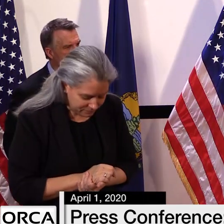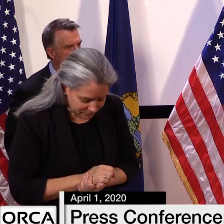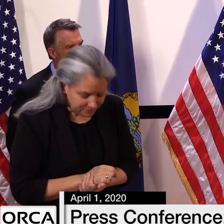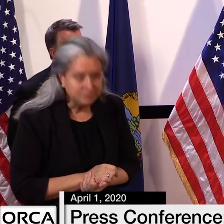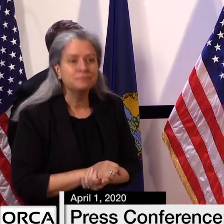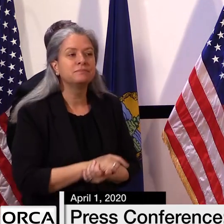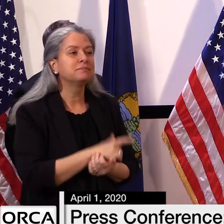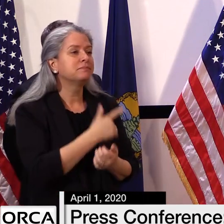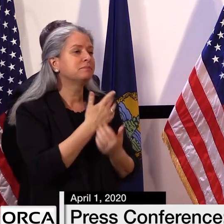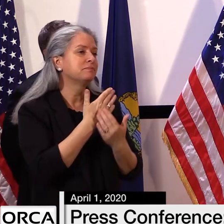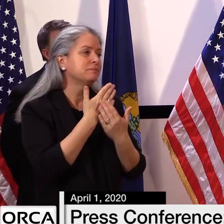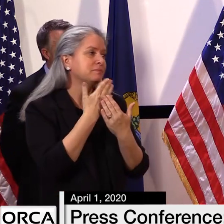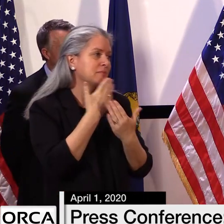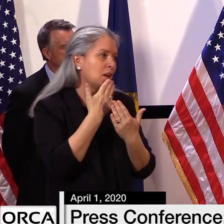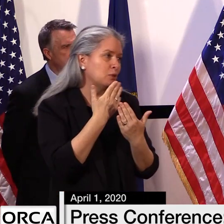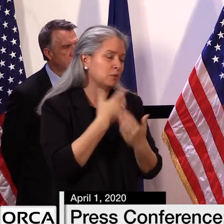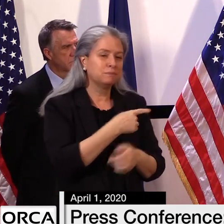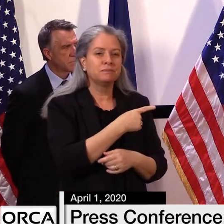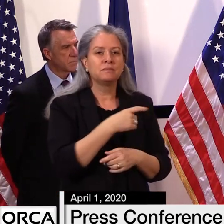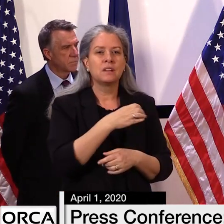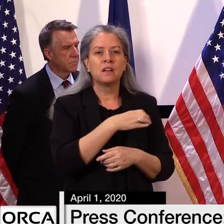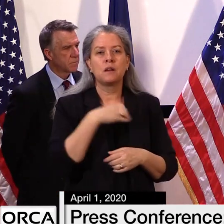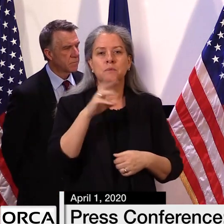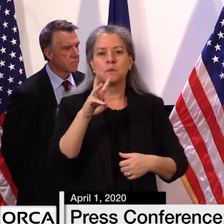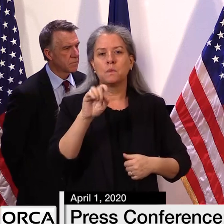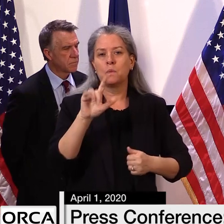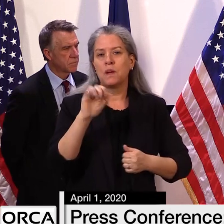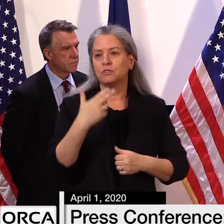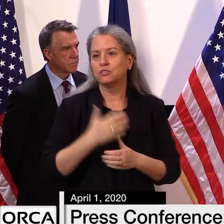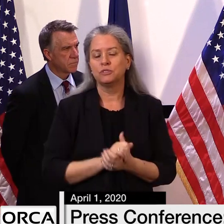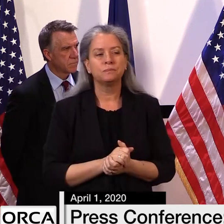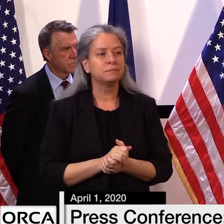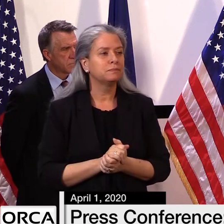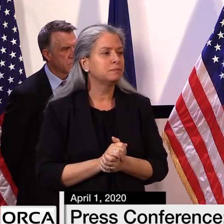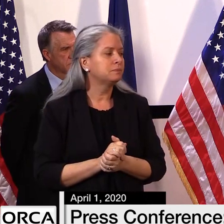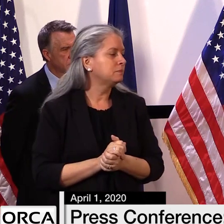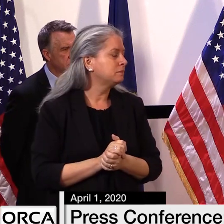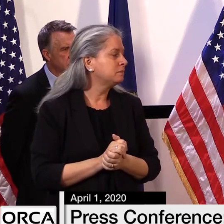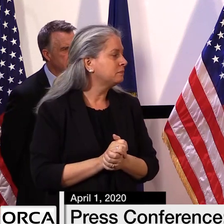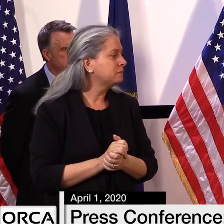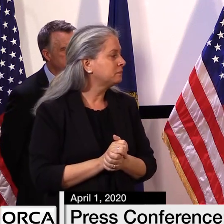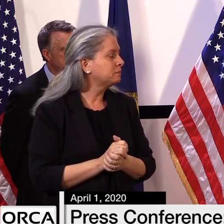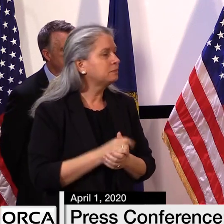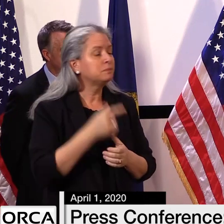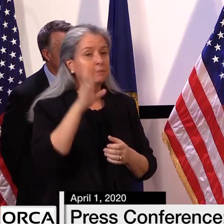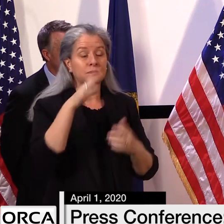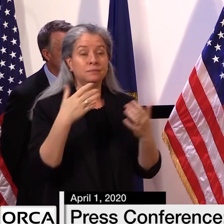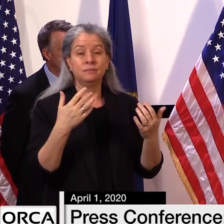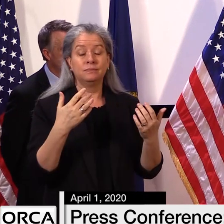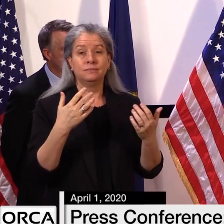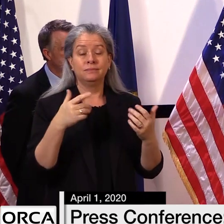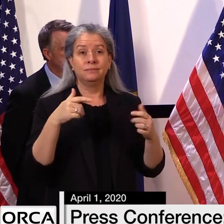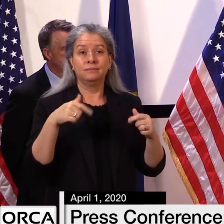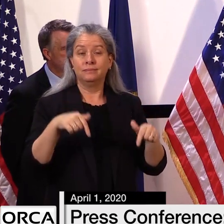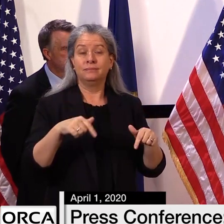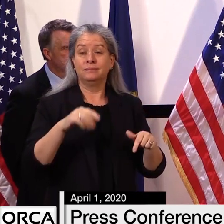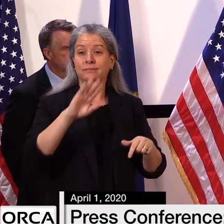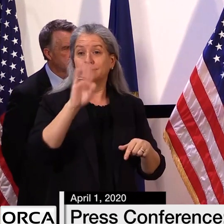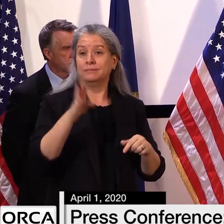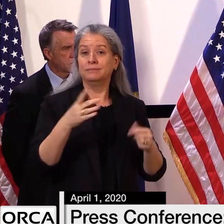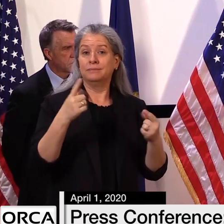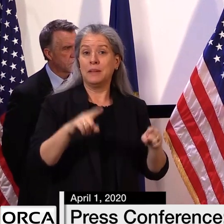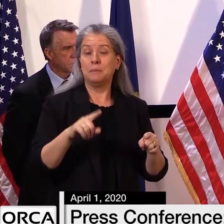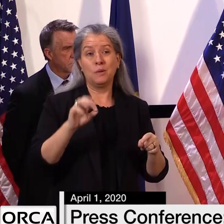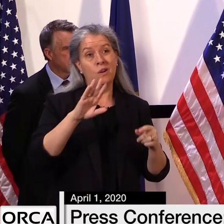Thank you very much, and Governor, thank you for your continued steady hand as we go through something that hasn't happened in this country in a